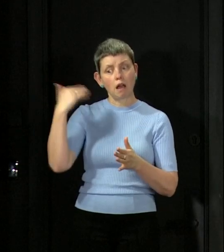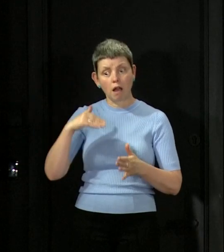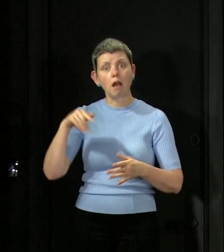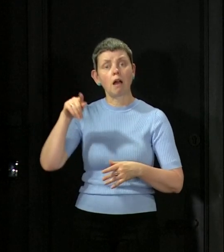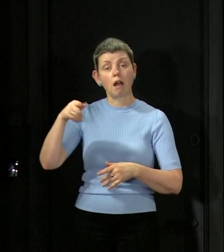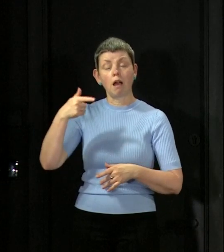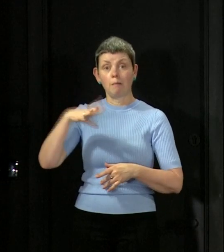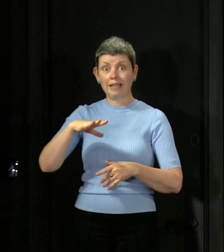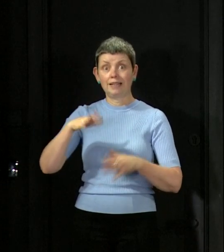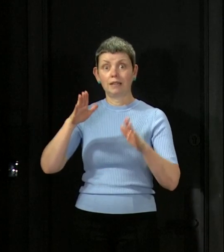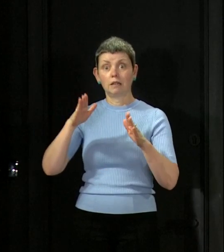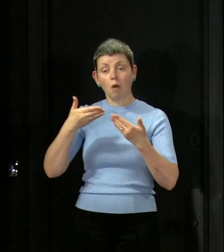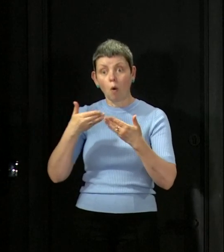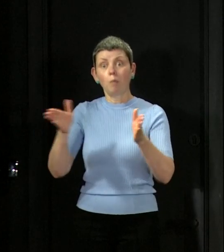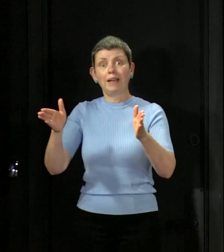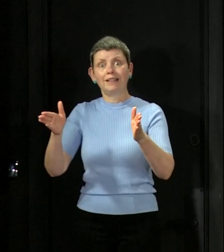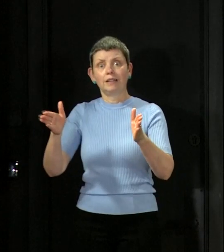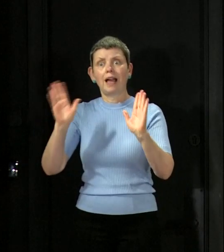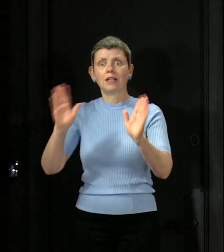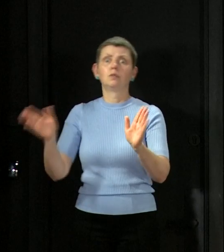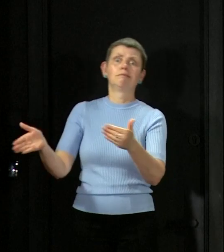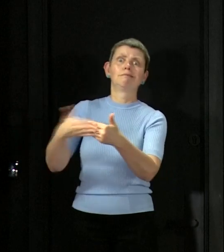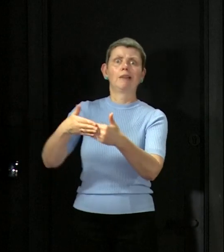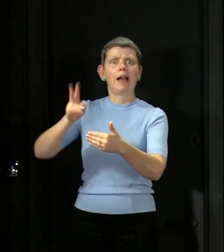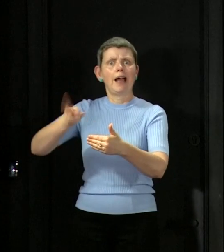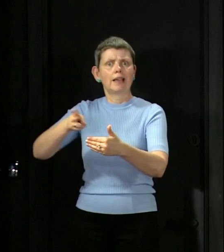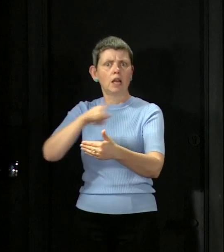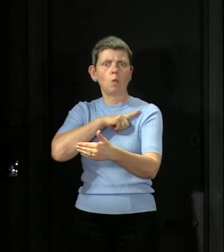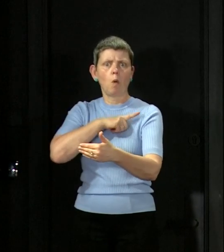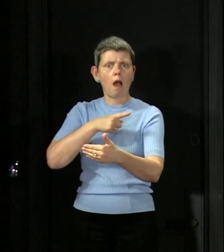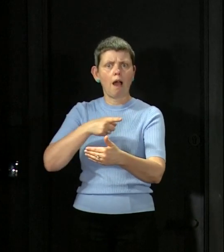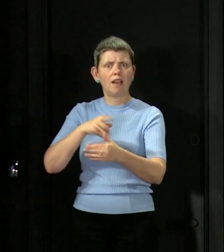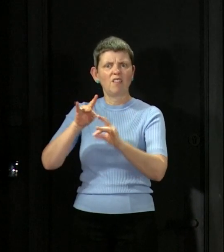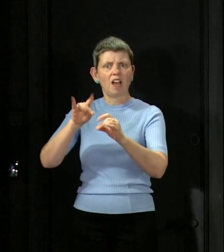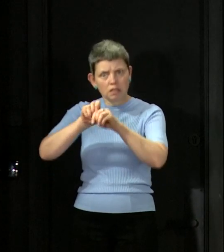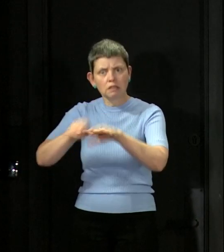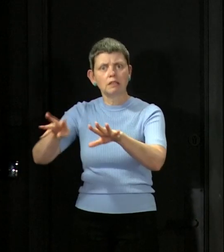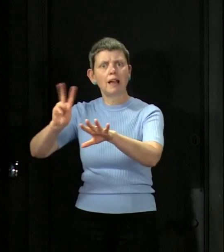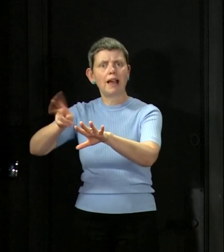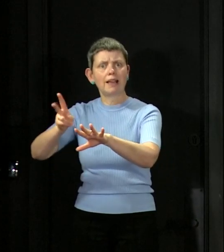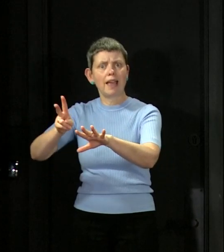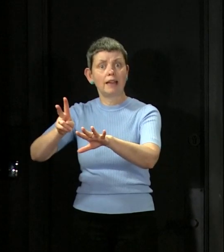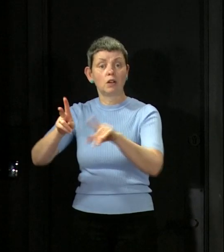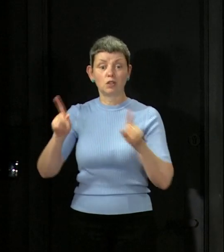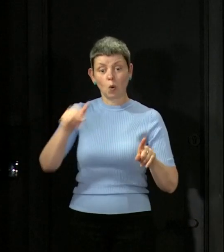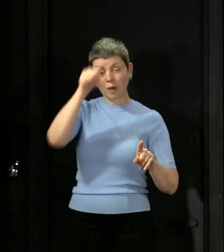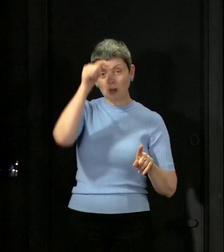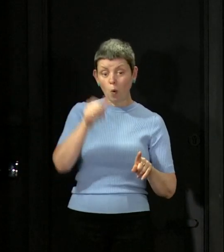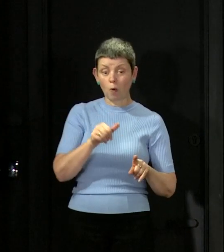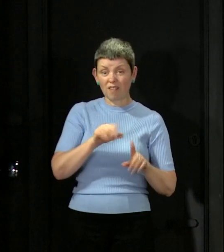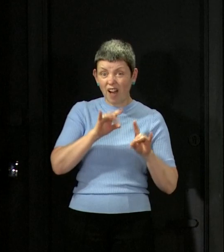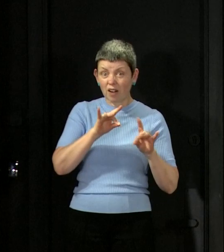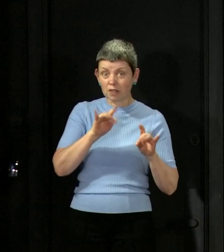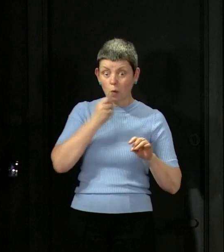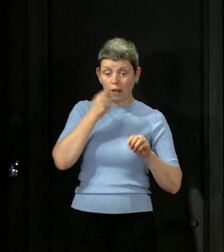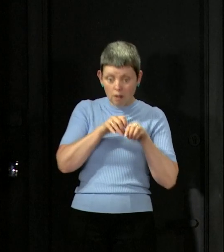this virus is out there, it hasn't gone away, and it will be looking for any opportunity to spread. And our job is